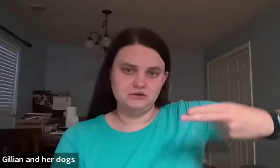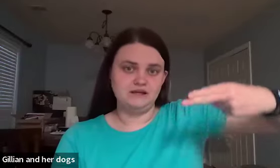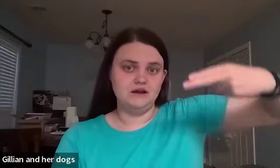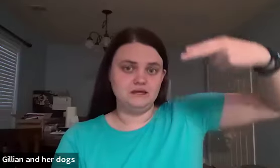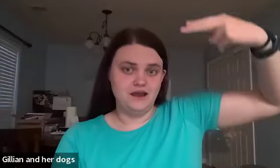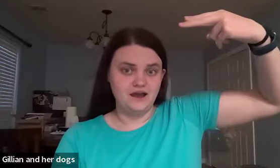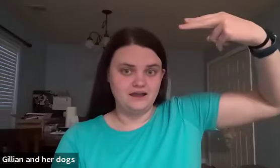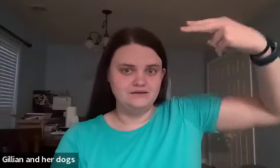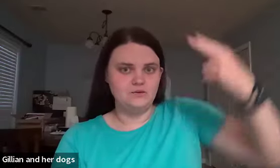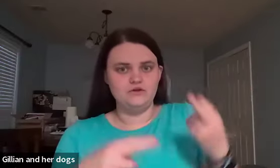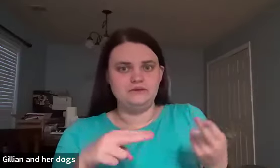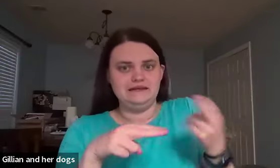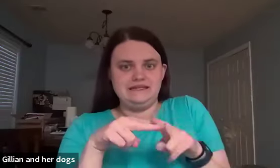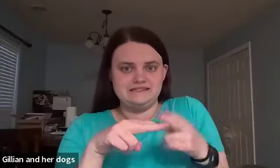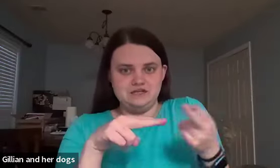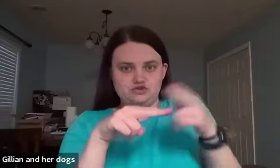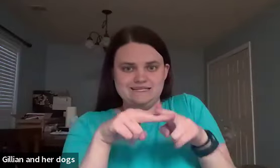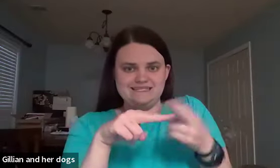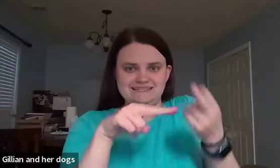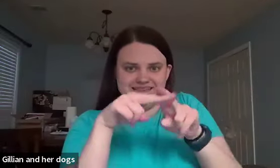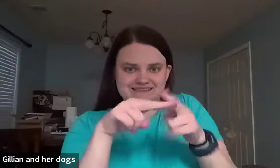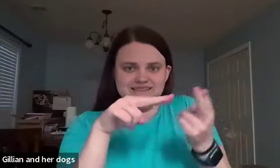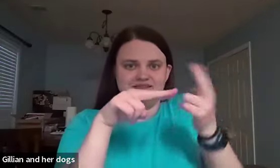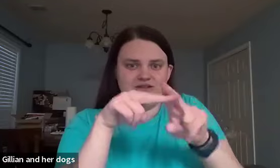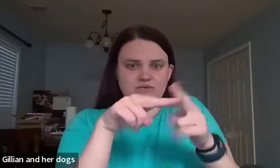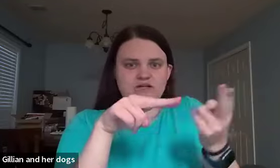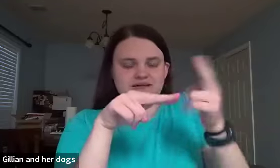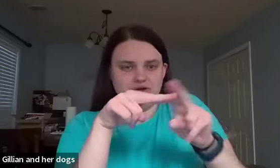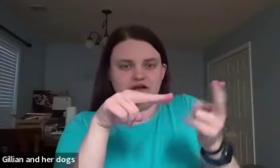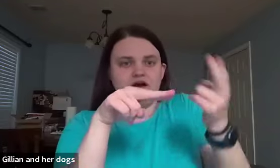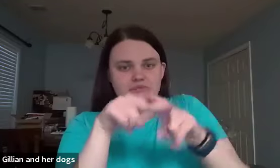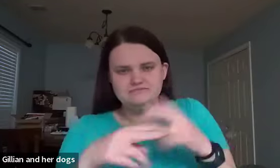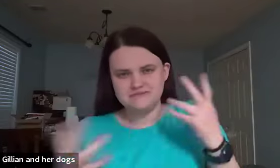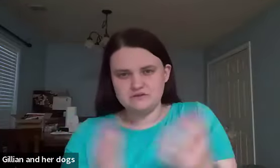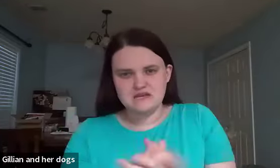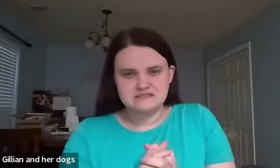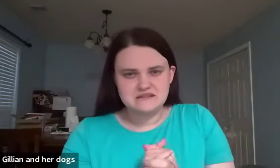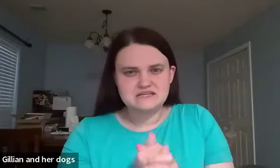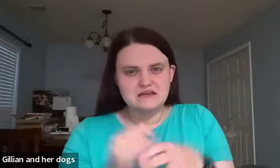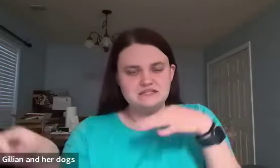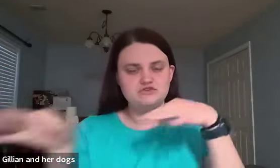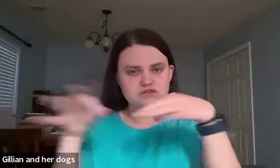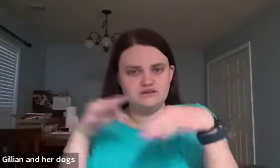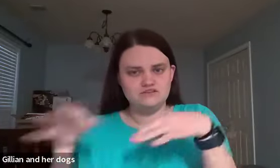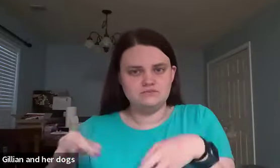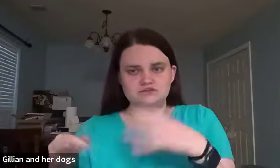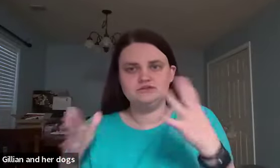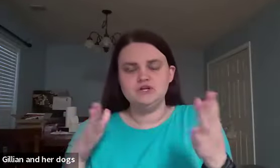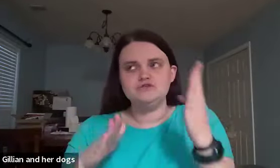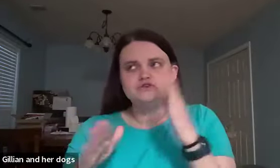bring it up like high, or they'll be like it's increasing, where it's like putting up those kinds of things. I see those kind of descriptors. Those are